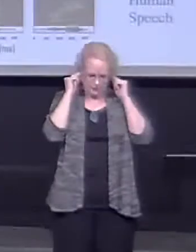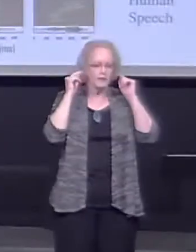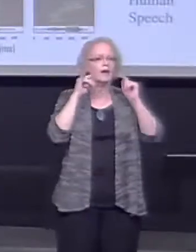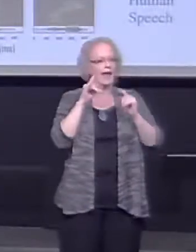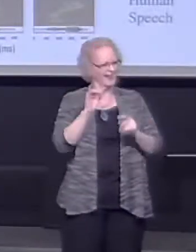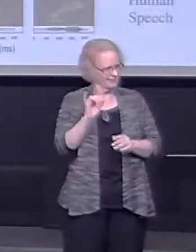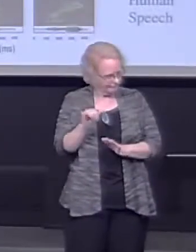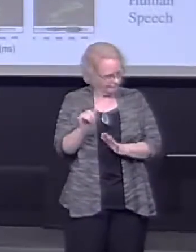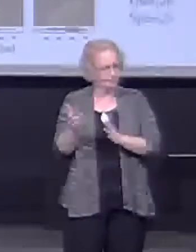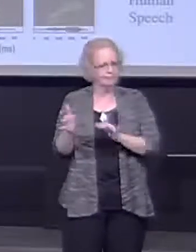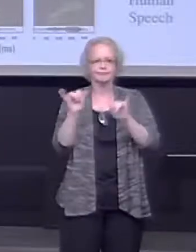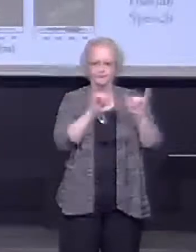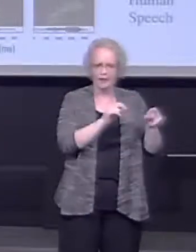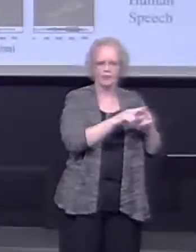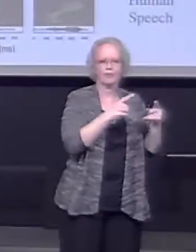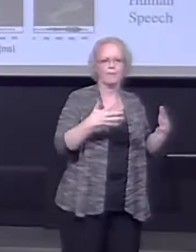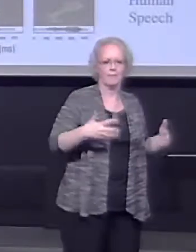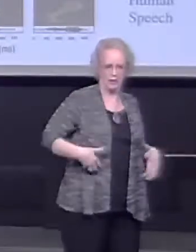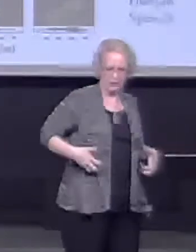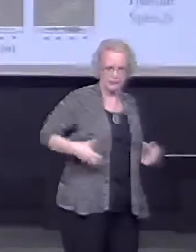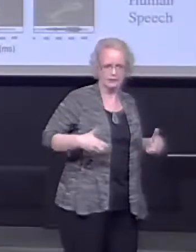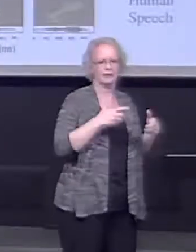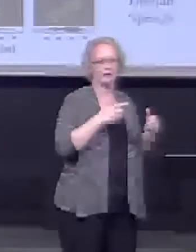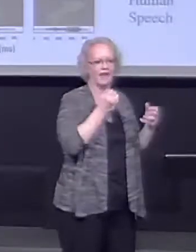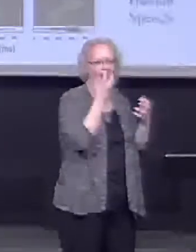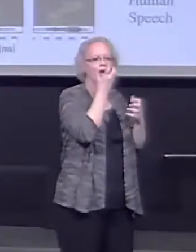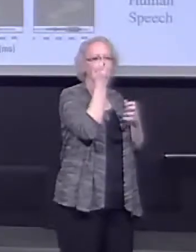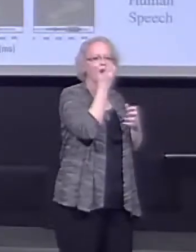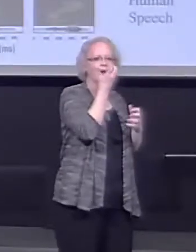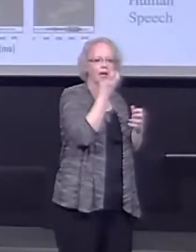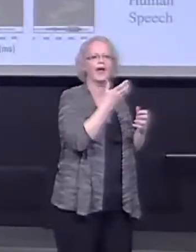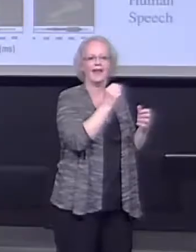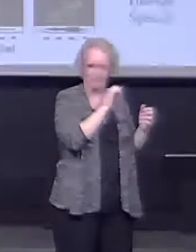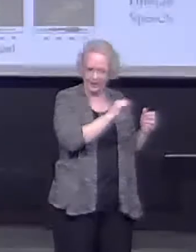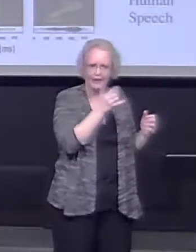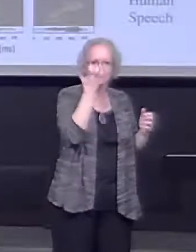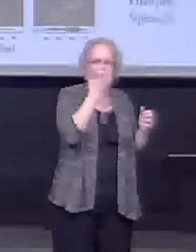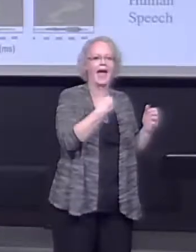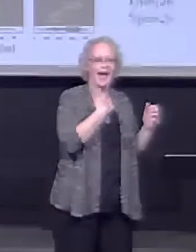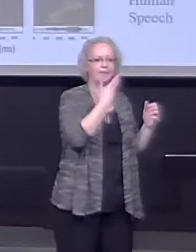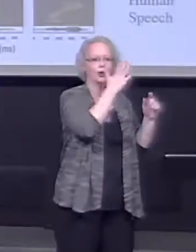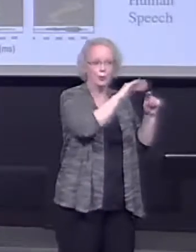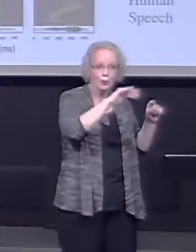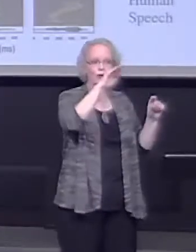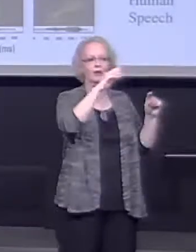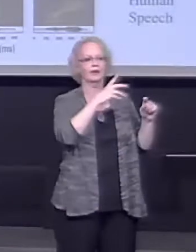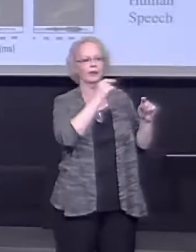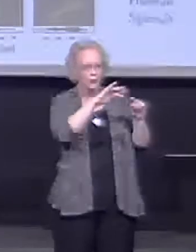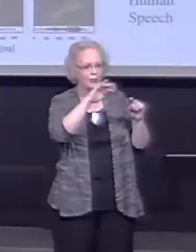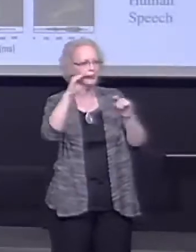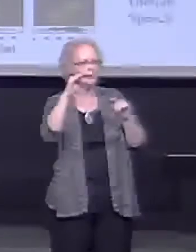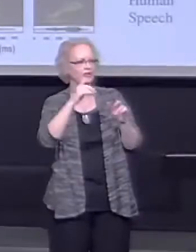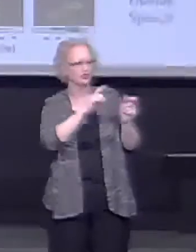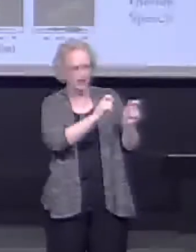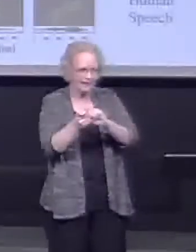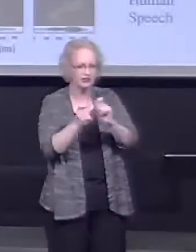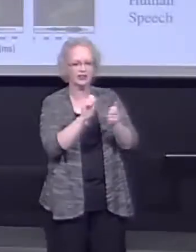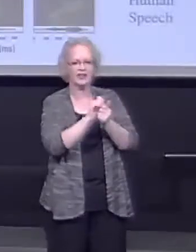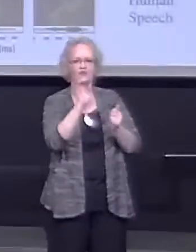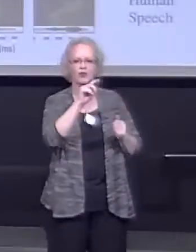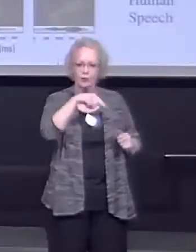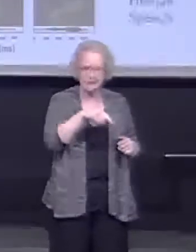to each other. And they look kind of similar. They also have frequency sweeps. They have harmonic portions in there, have noisy portions. Mark Hauser did a